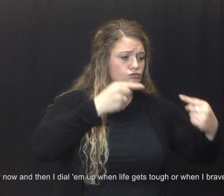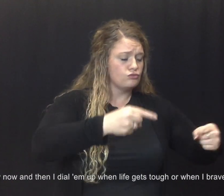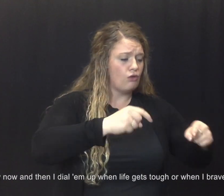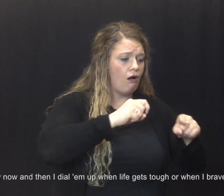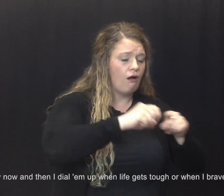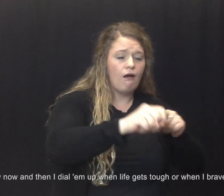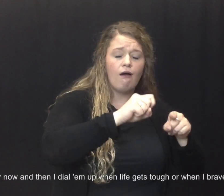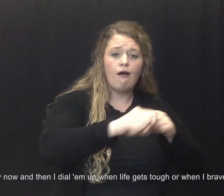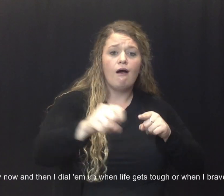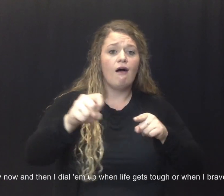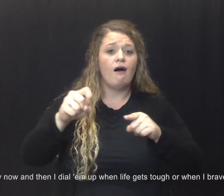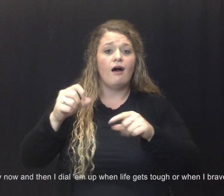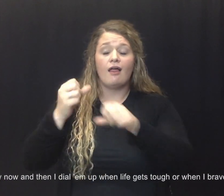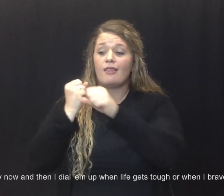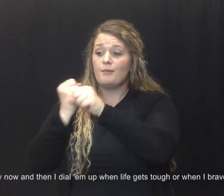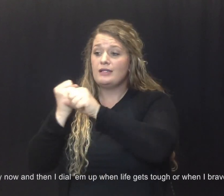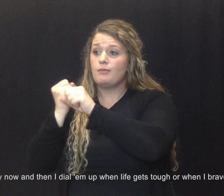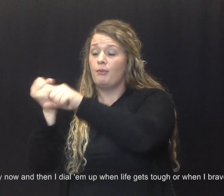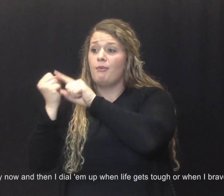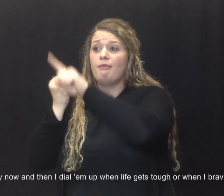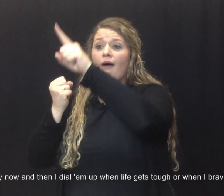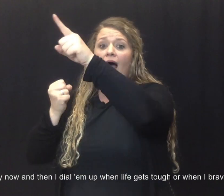up.